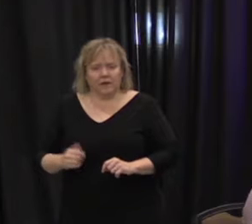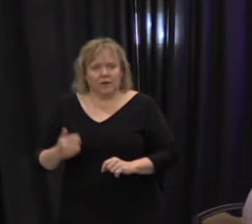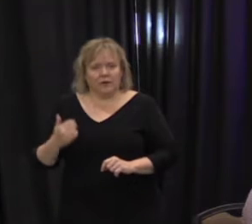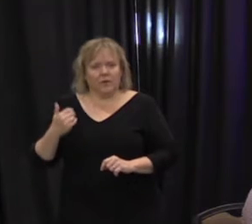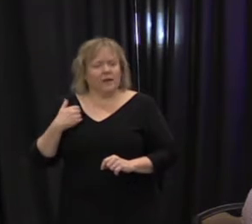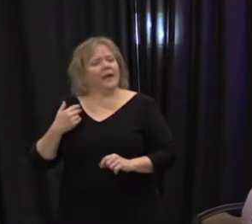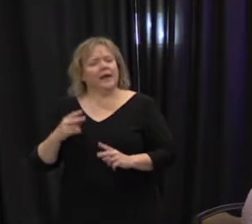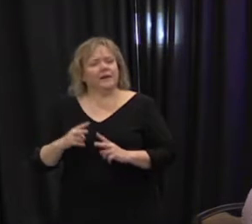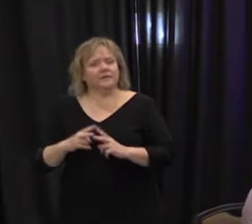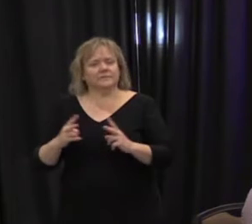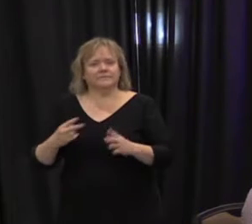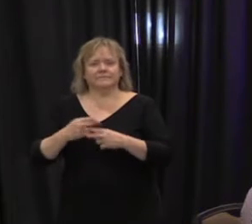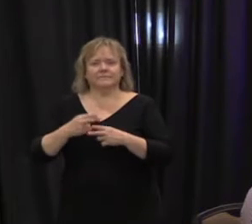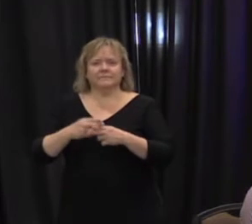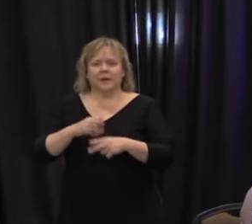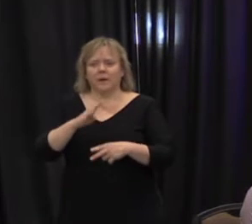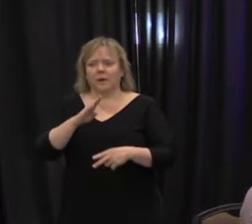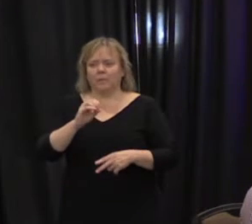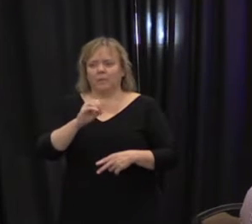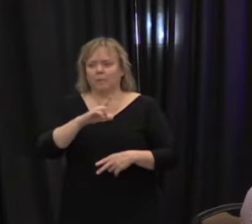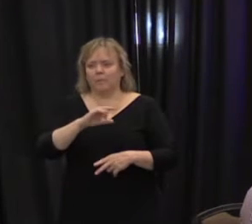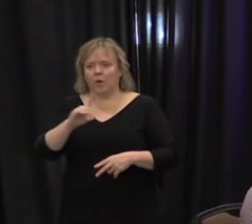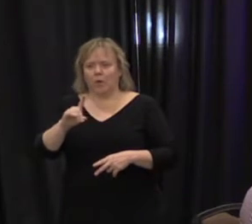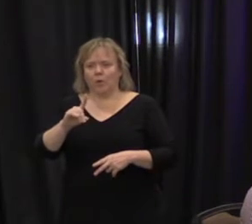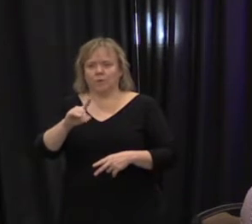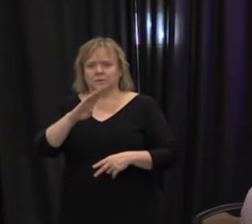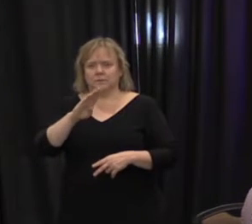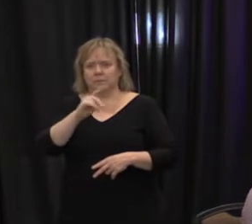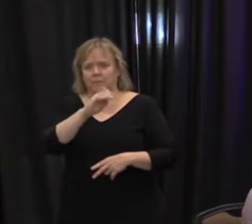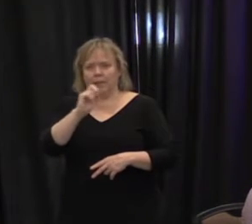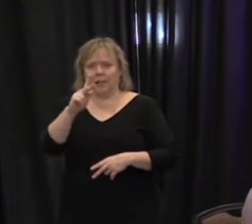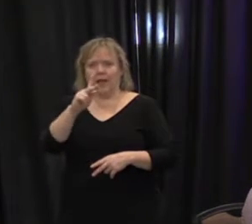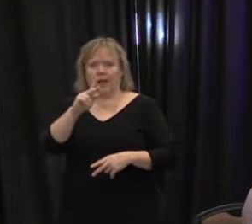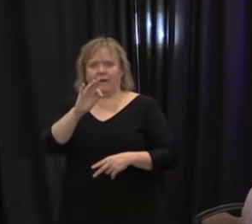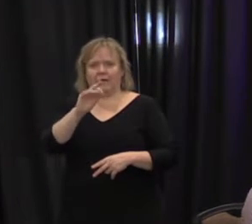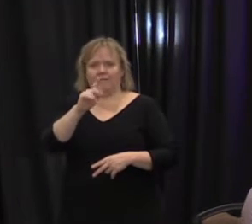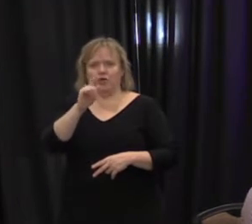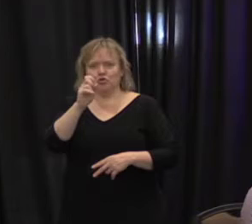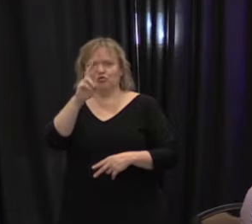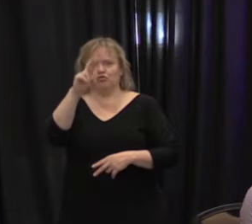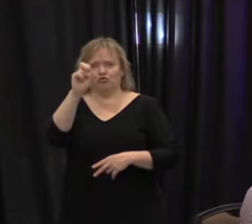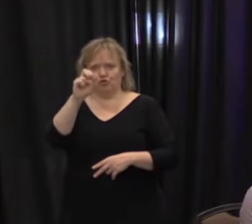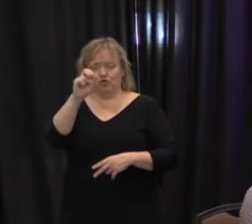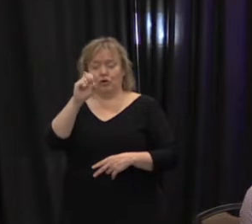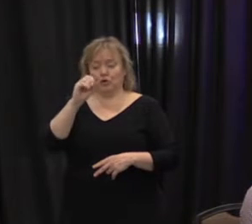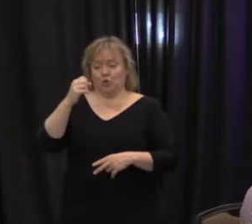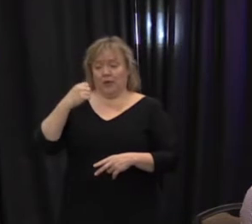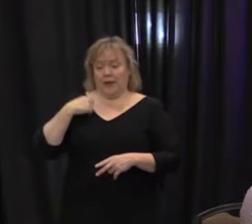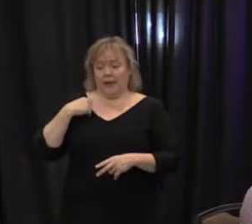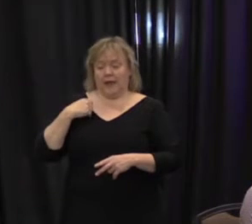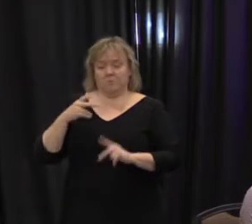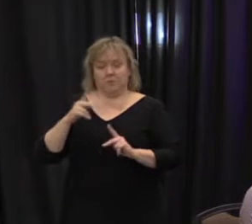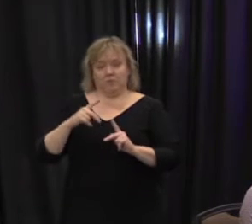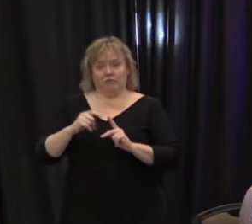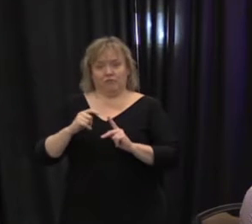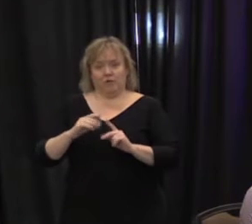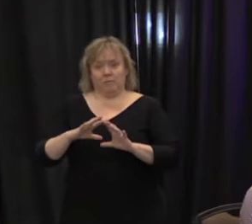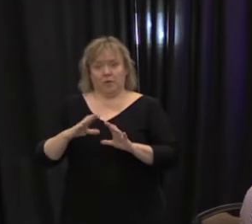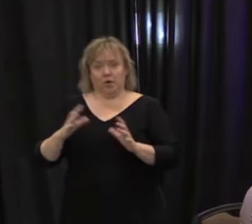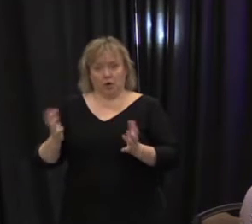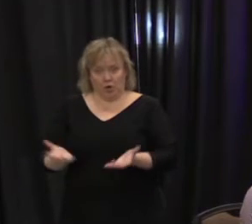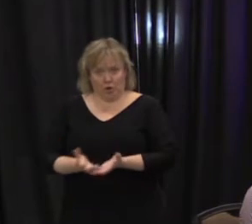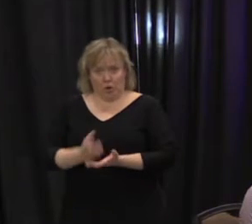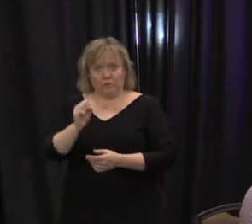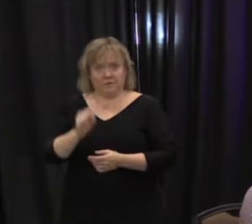this like Bold Black Futures event where we brought folks from the Global South and the South together to